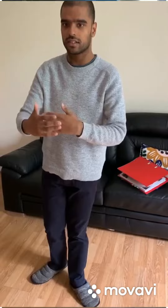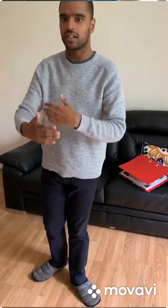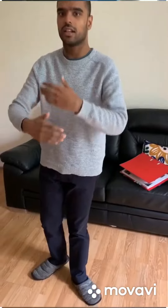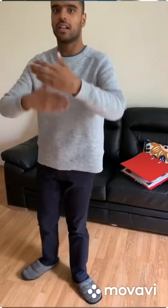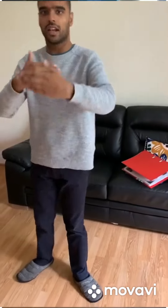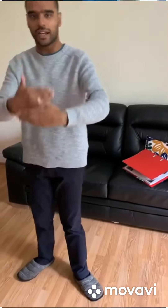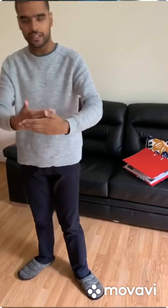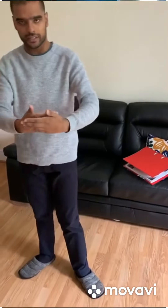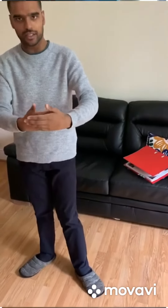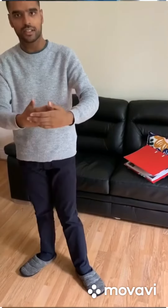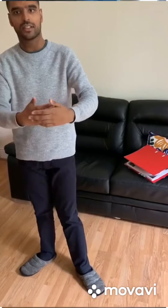Later.